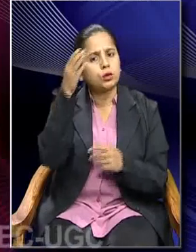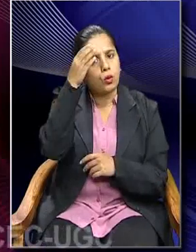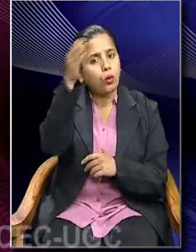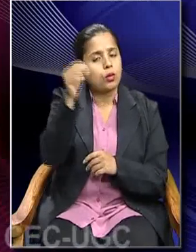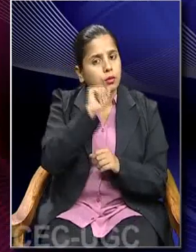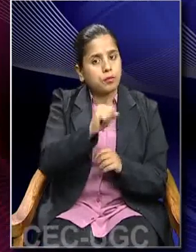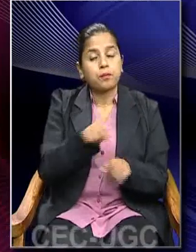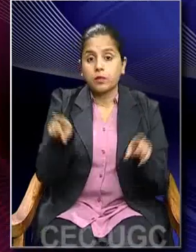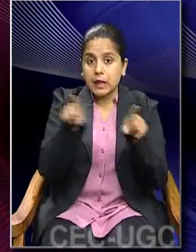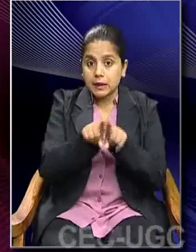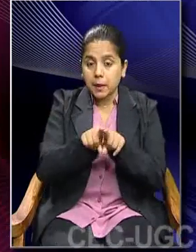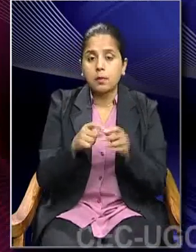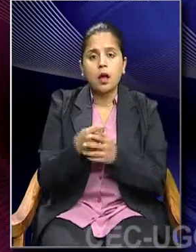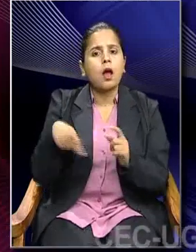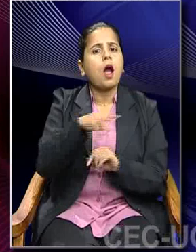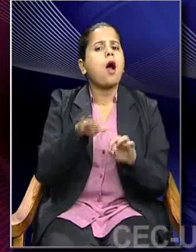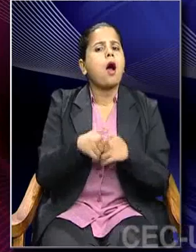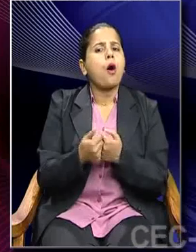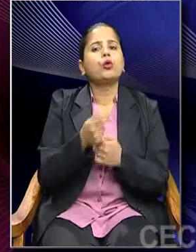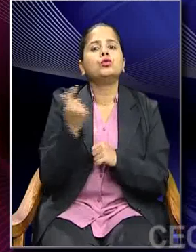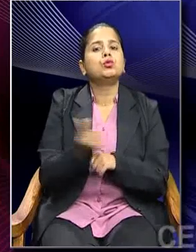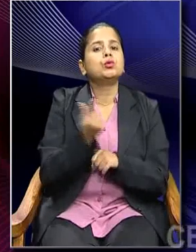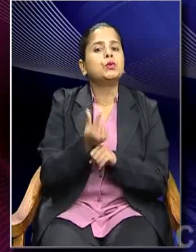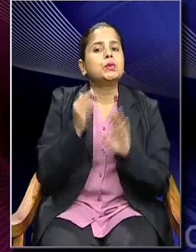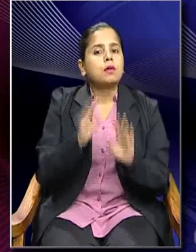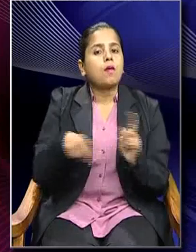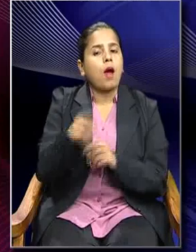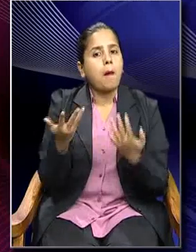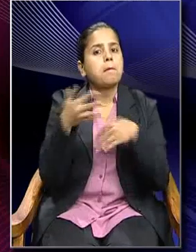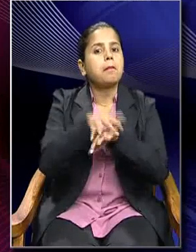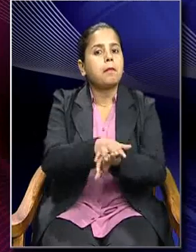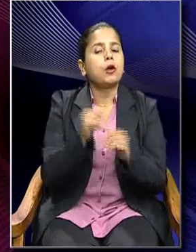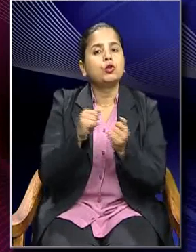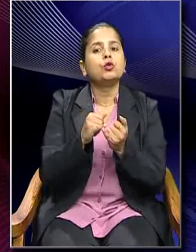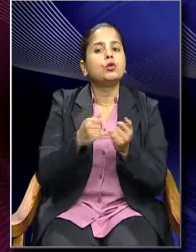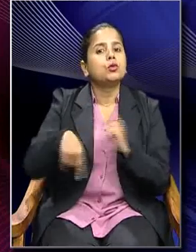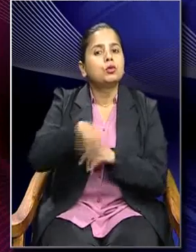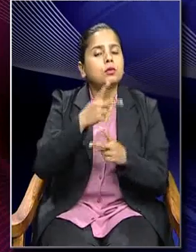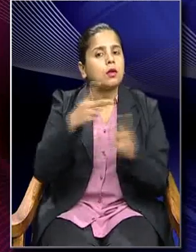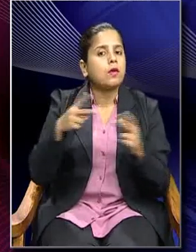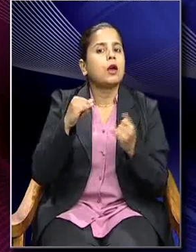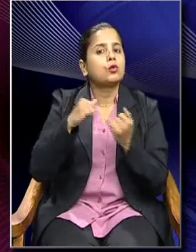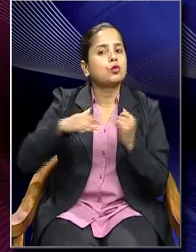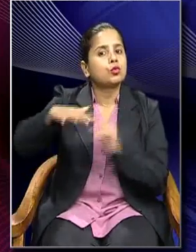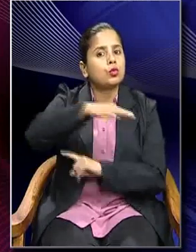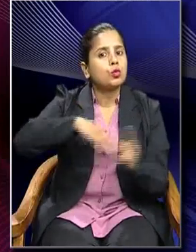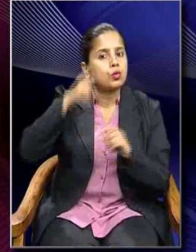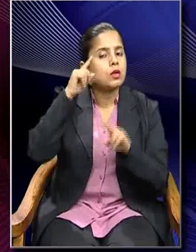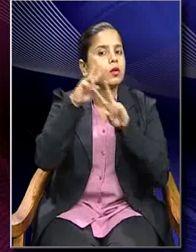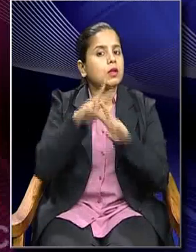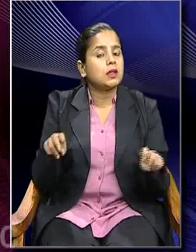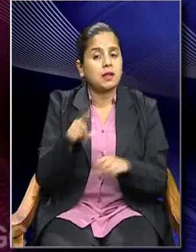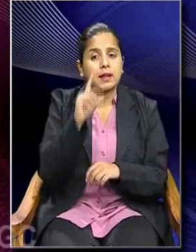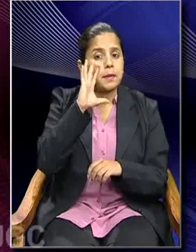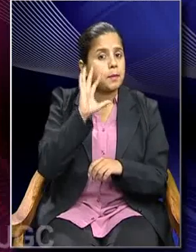and also how they have been used and applied in sociological research. So what becomes